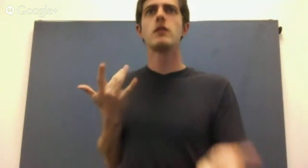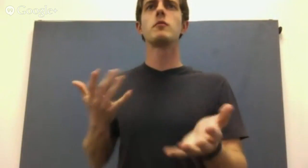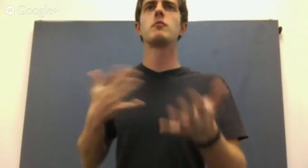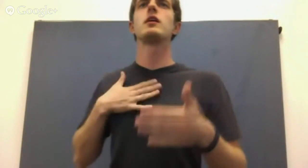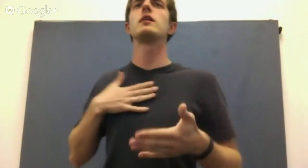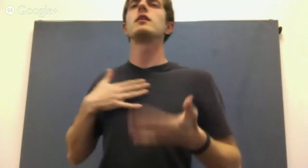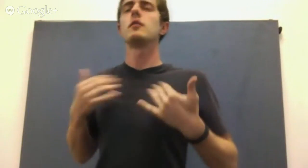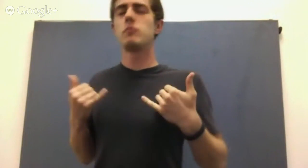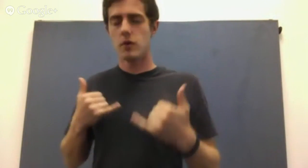my